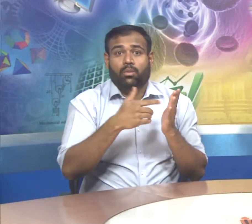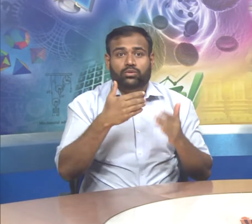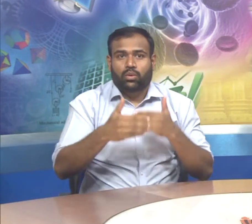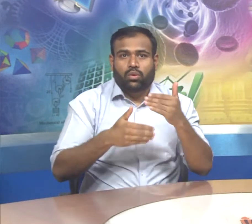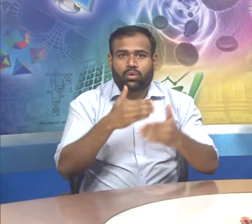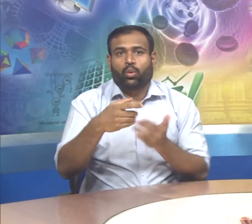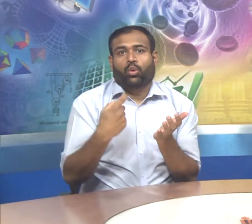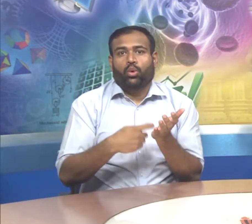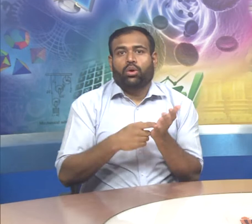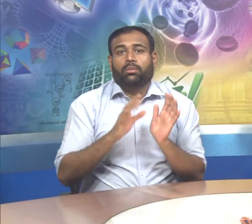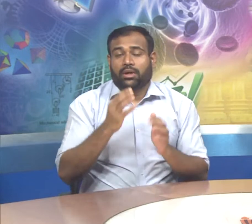Removal.